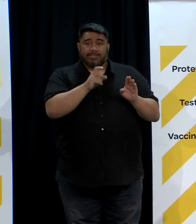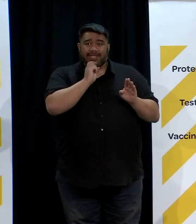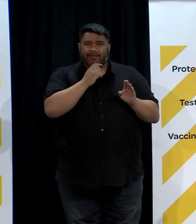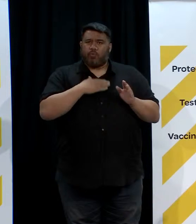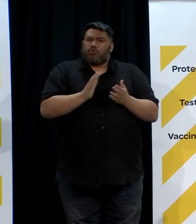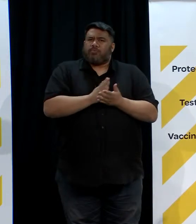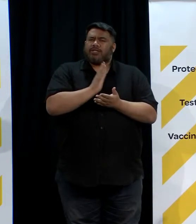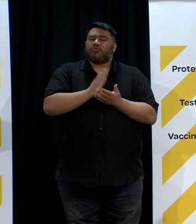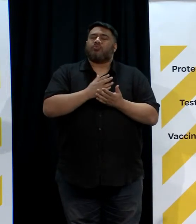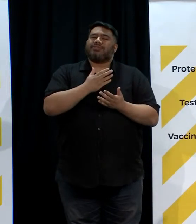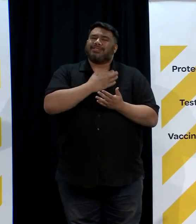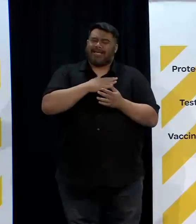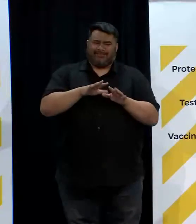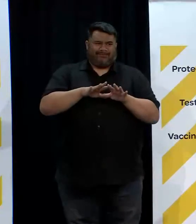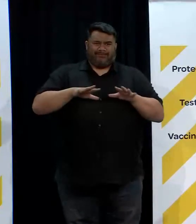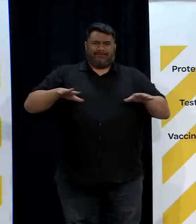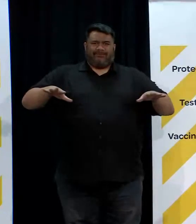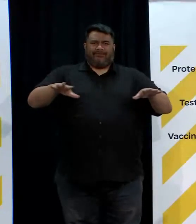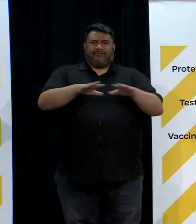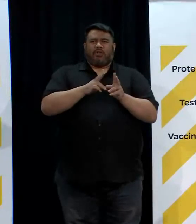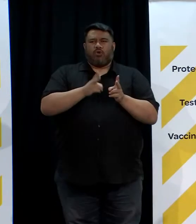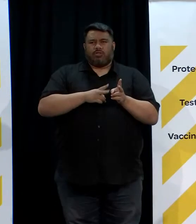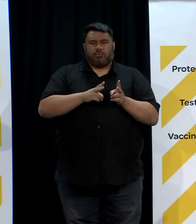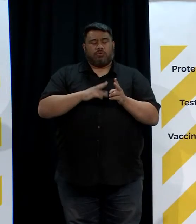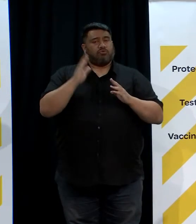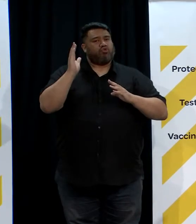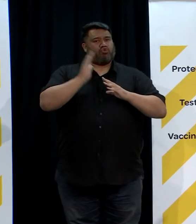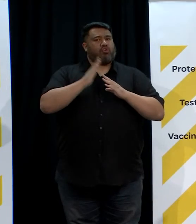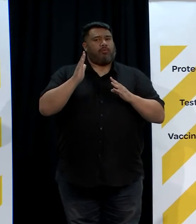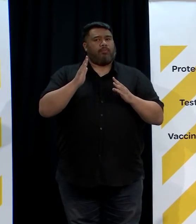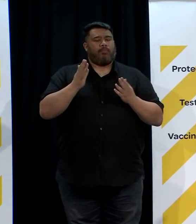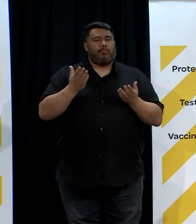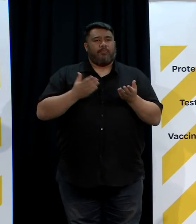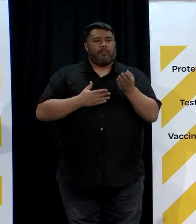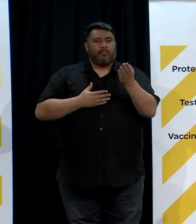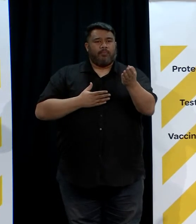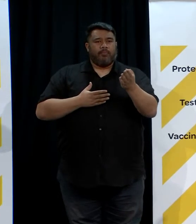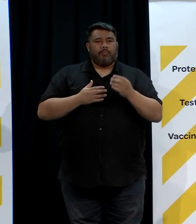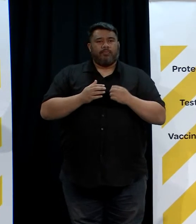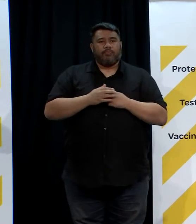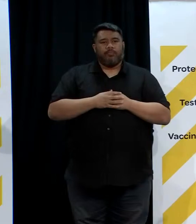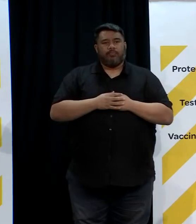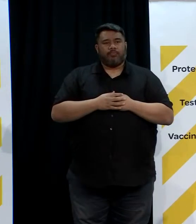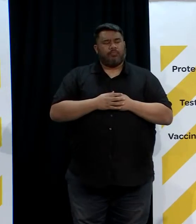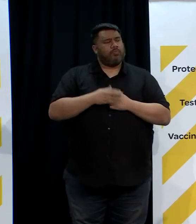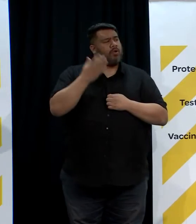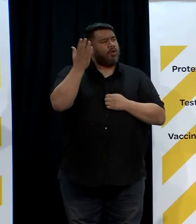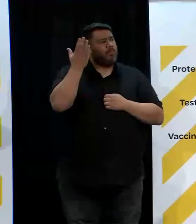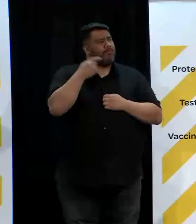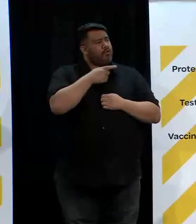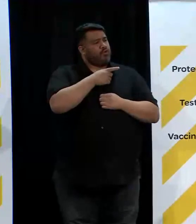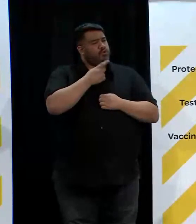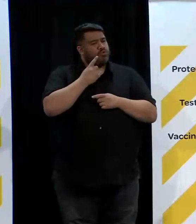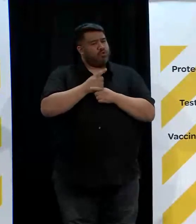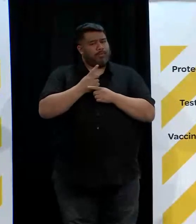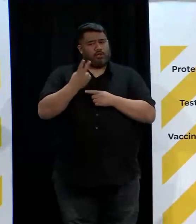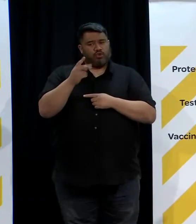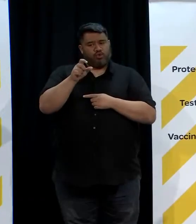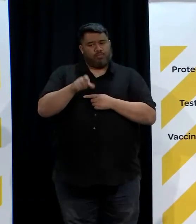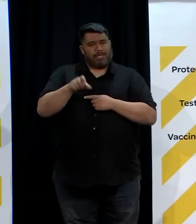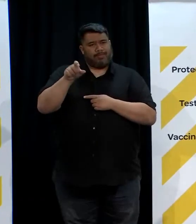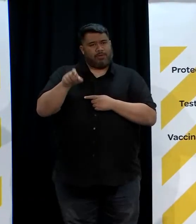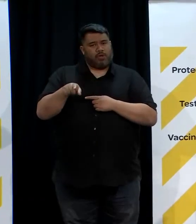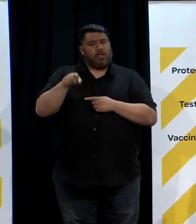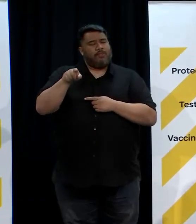all at the facility, and that's a key principle. You mentioned, Dr. Bloomfield, that the two linked cases have different